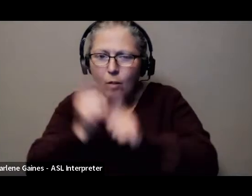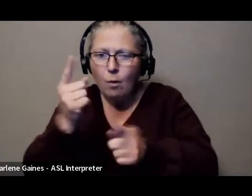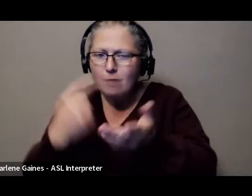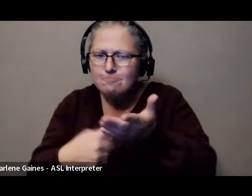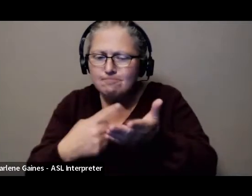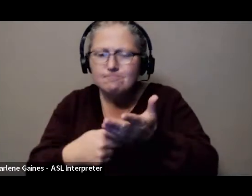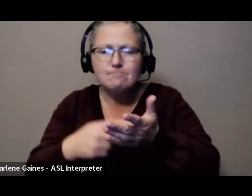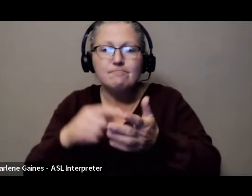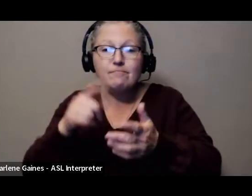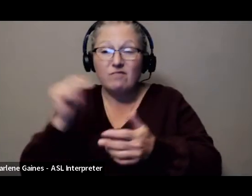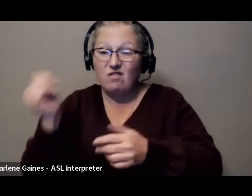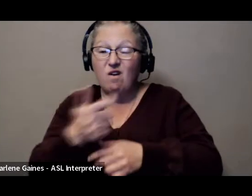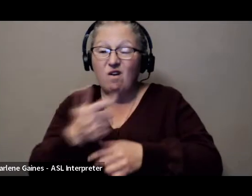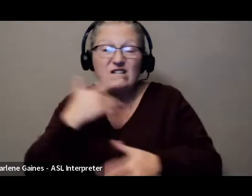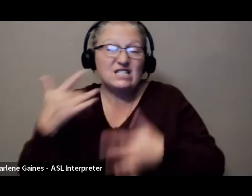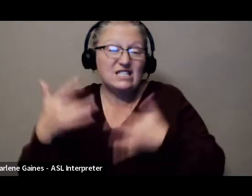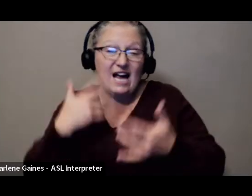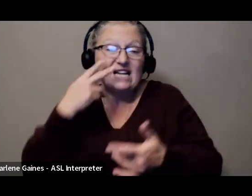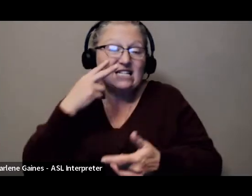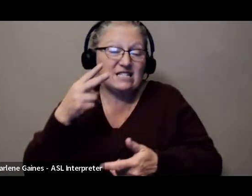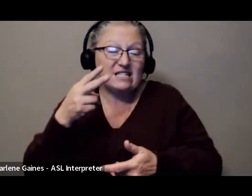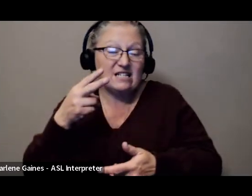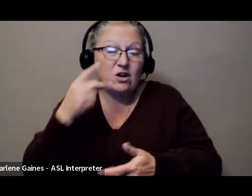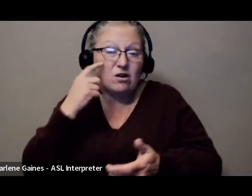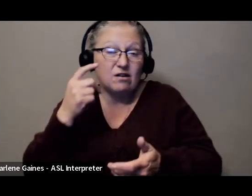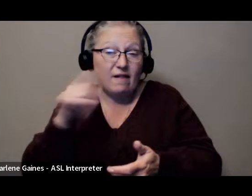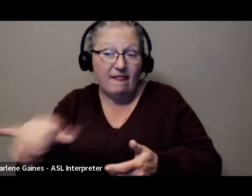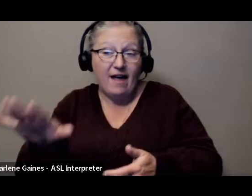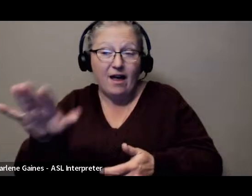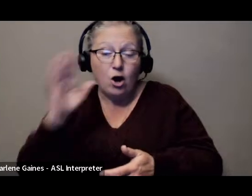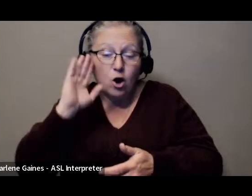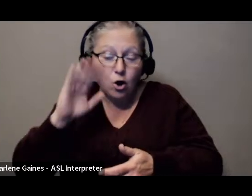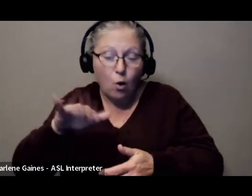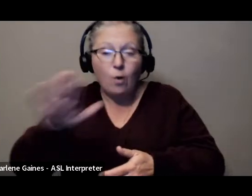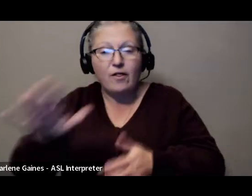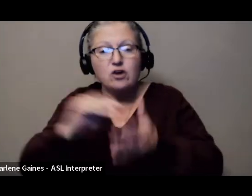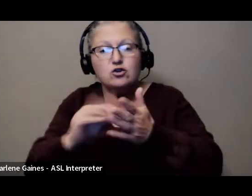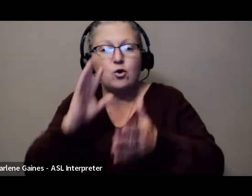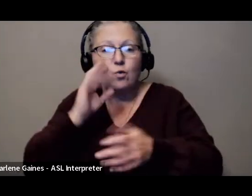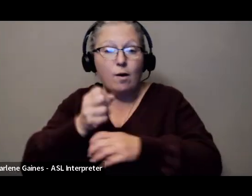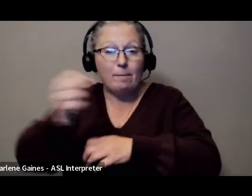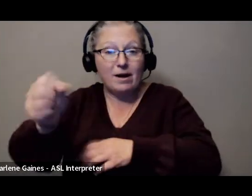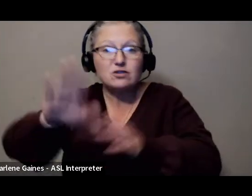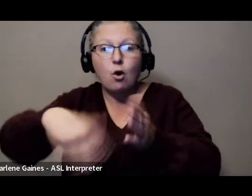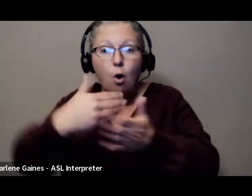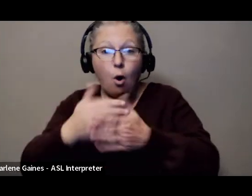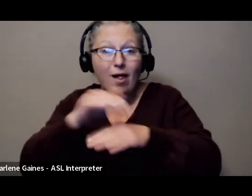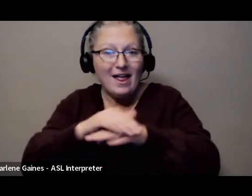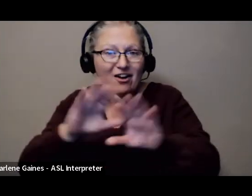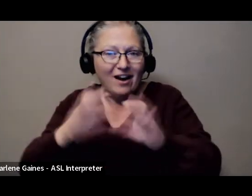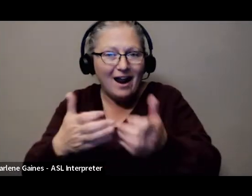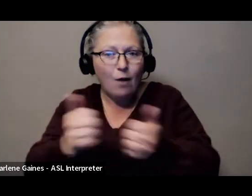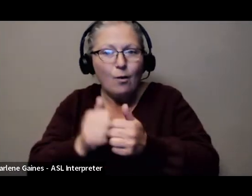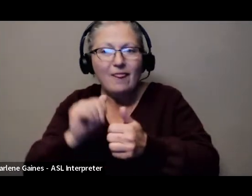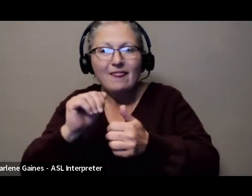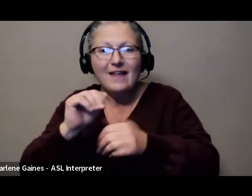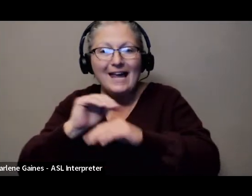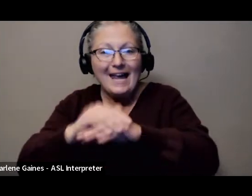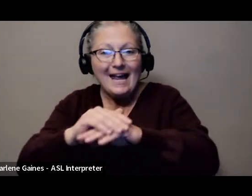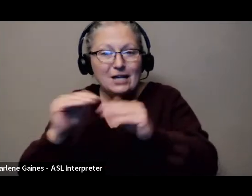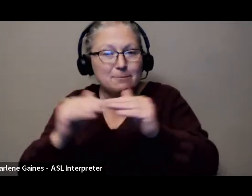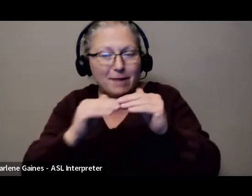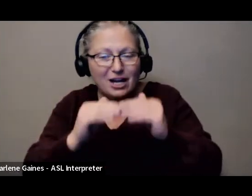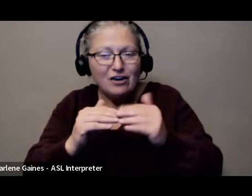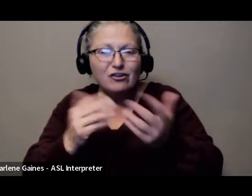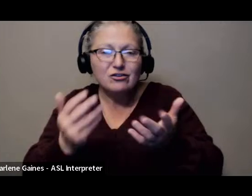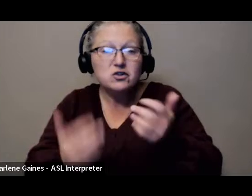conversations, they're all really excited to see that their students are going to be placed in all English classes with their English peers.